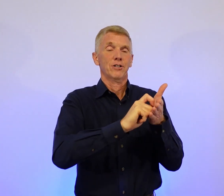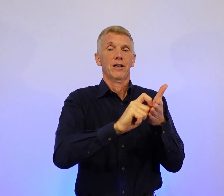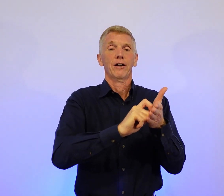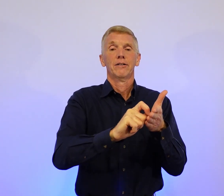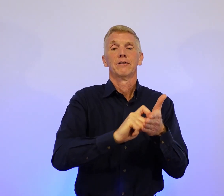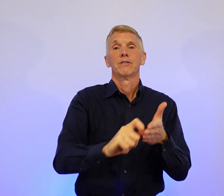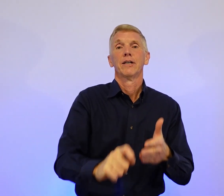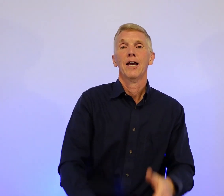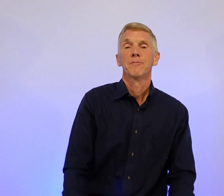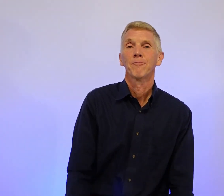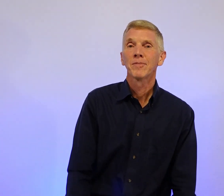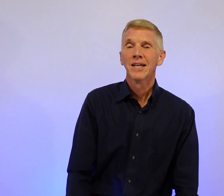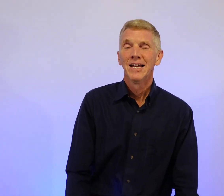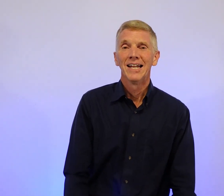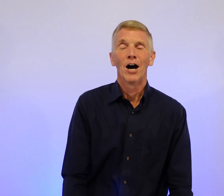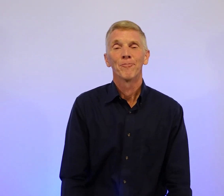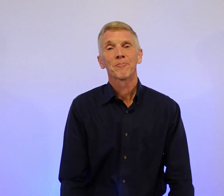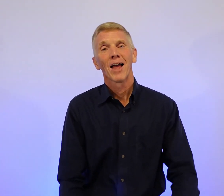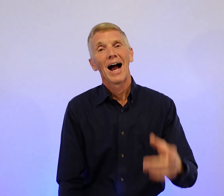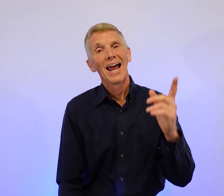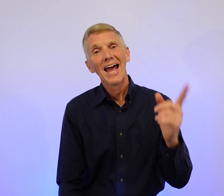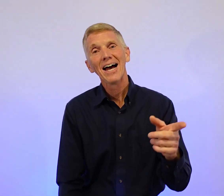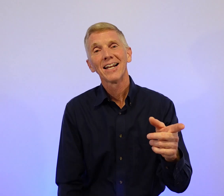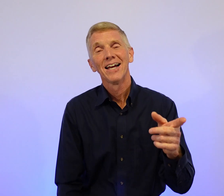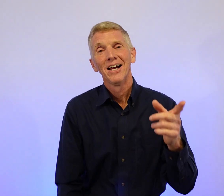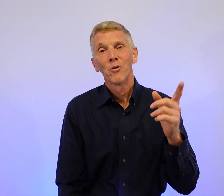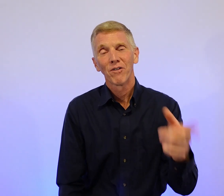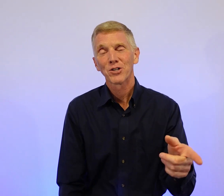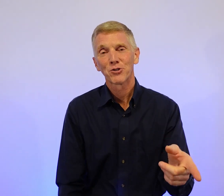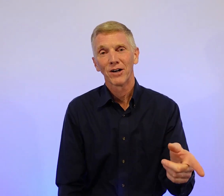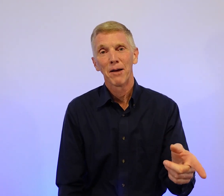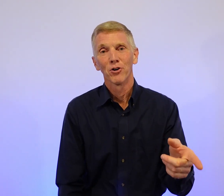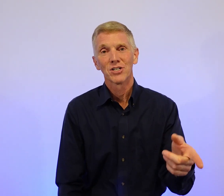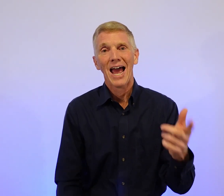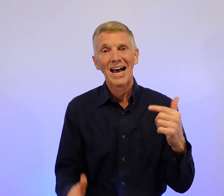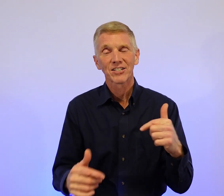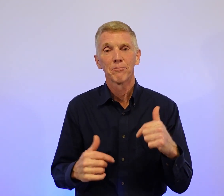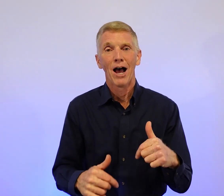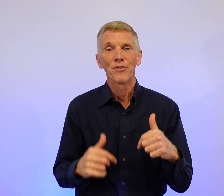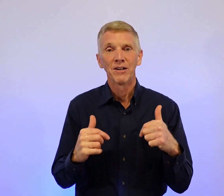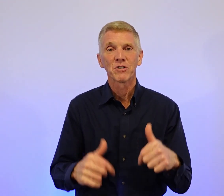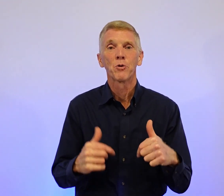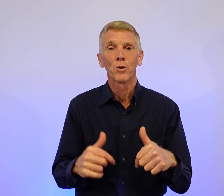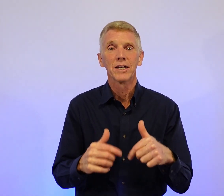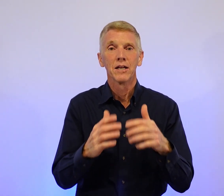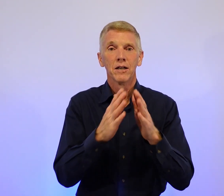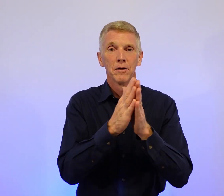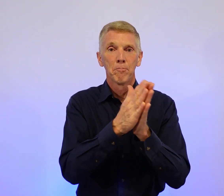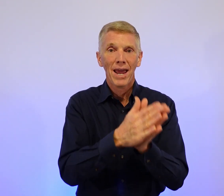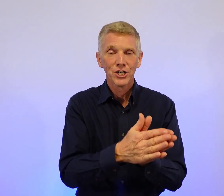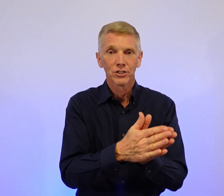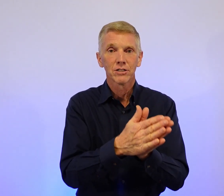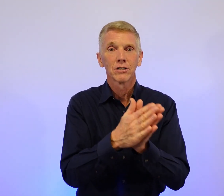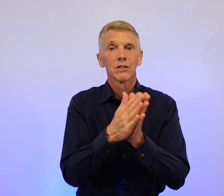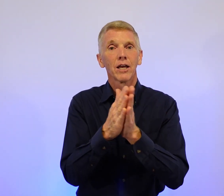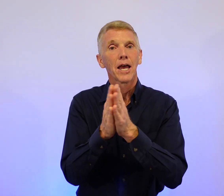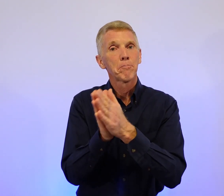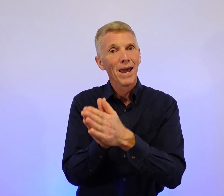Secretary. Okay. Now, I had one of our subscribers ask about the difference between patient and